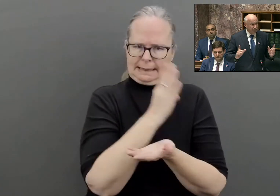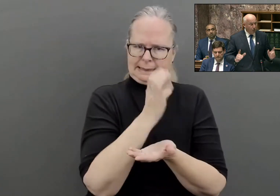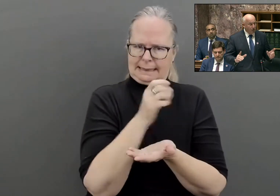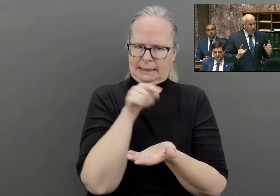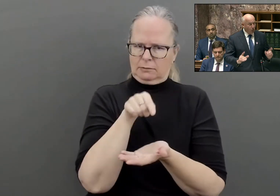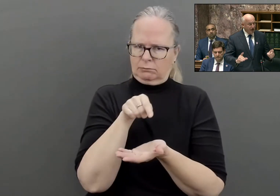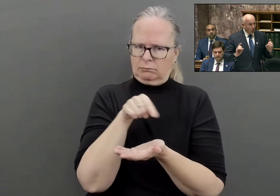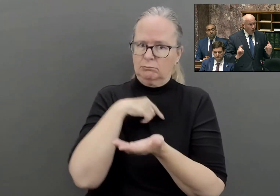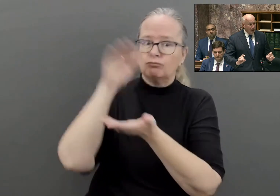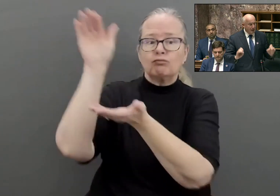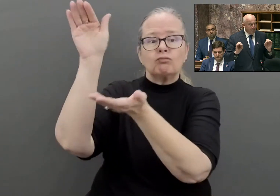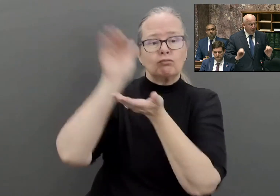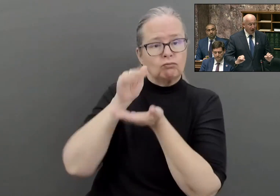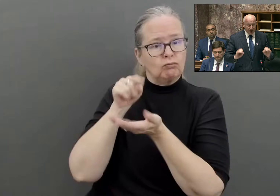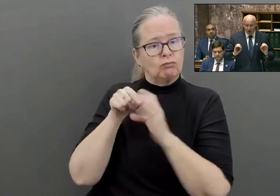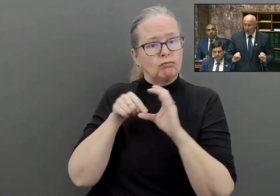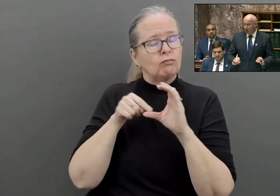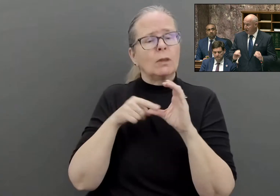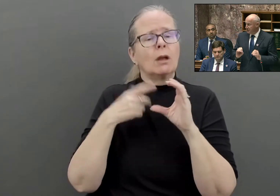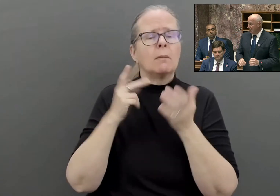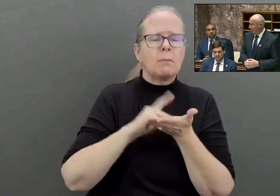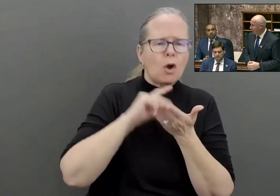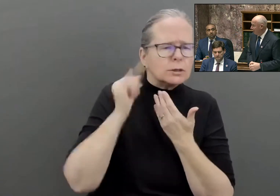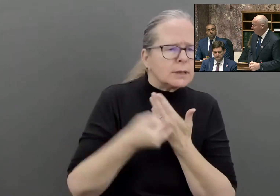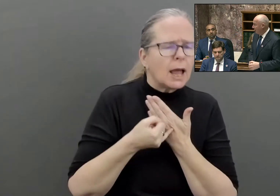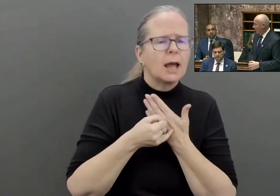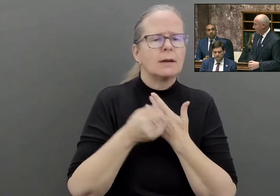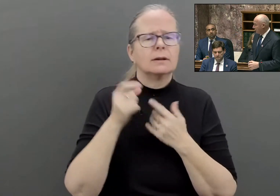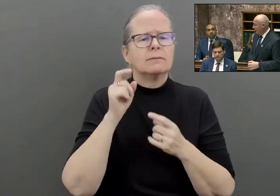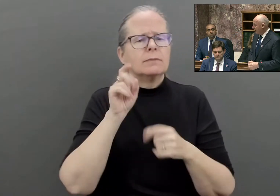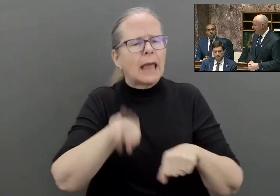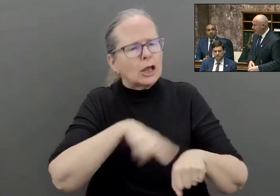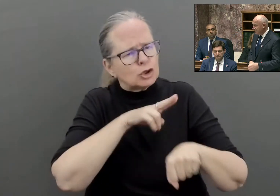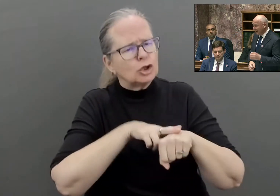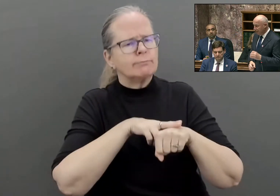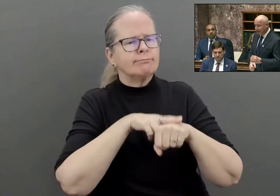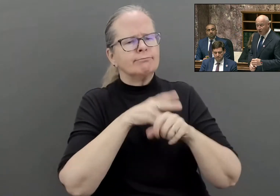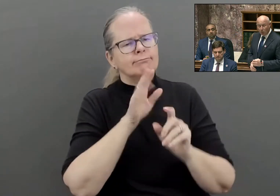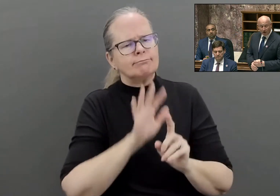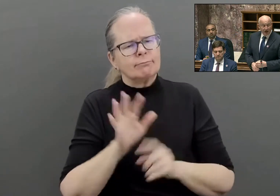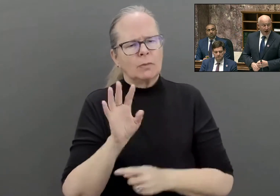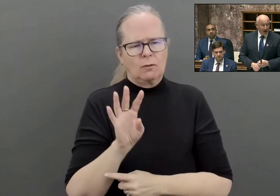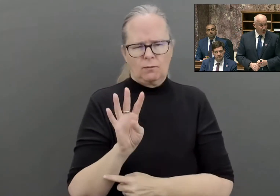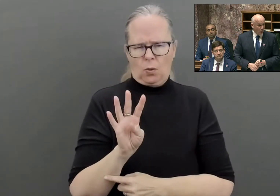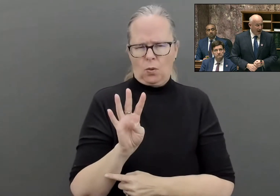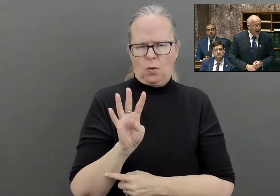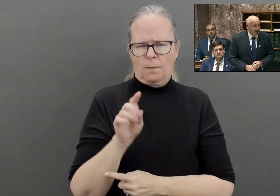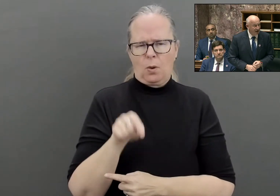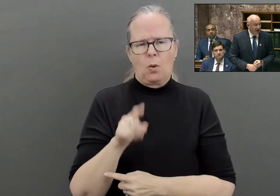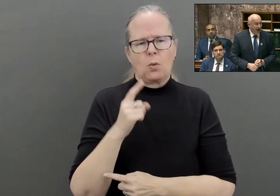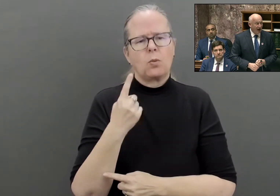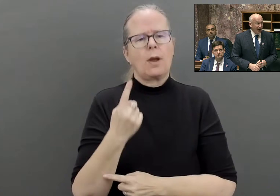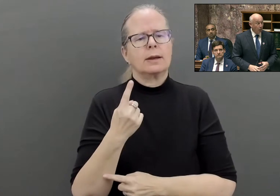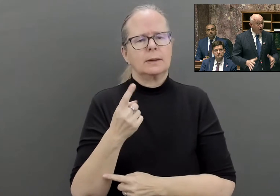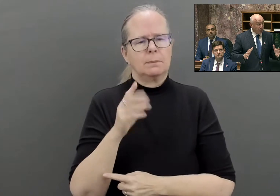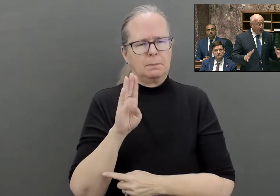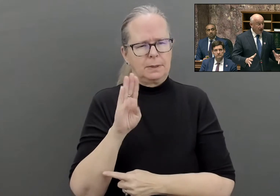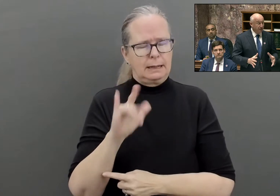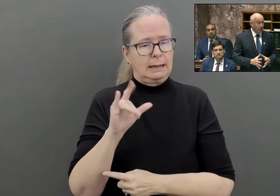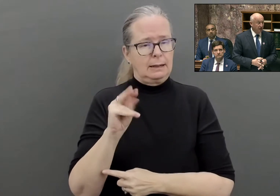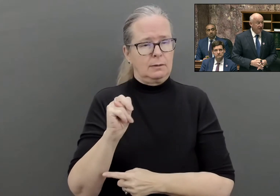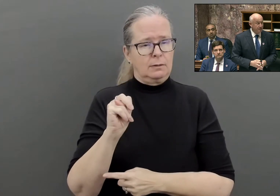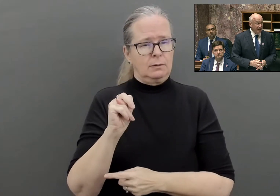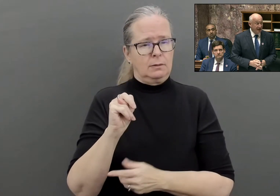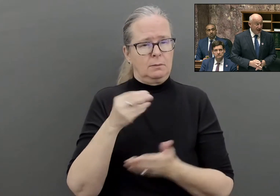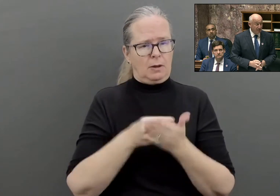A $4.1 billion tunnel, Honourable Speaker. There is significant work underway. And we're proud